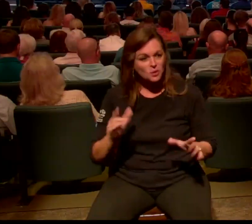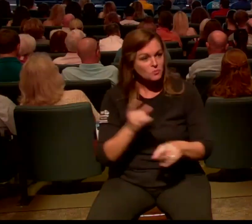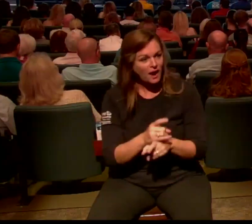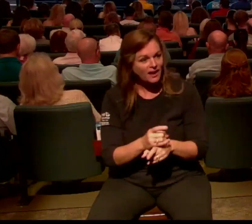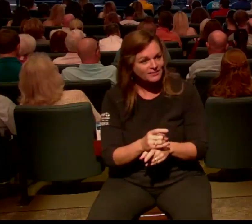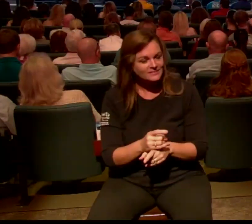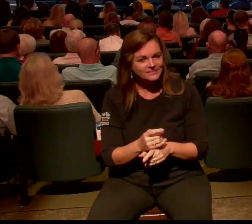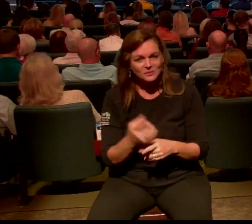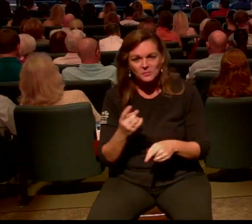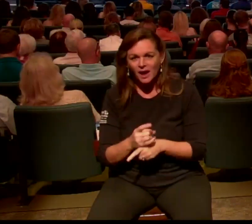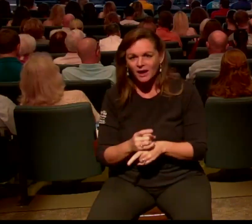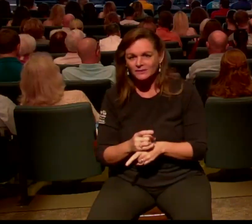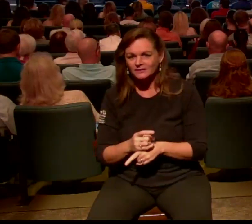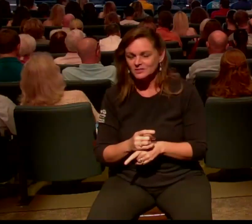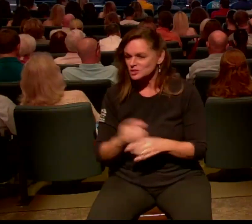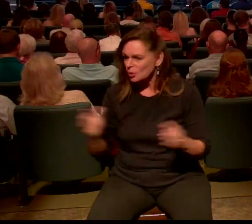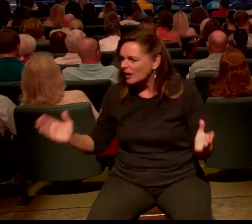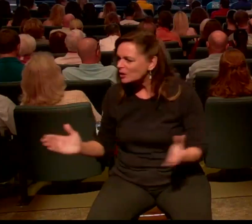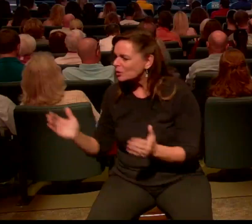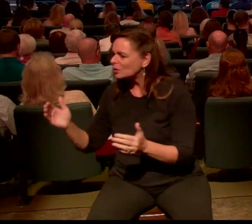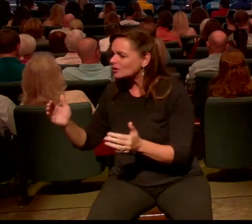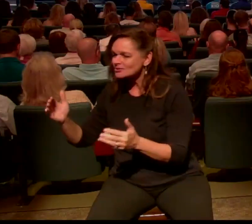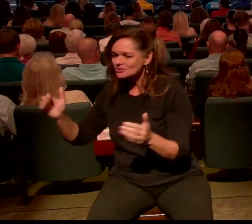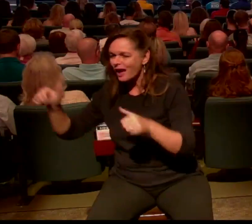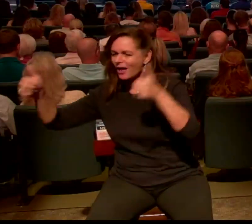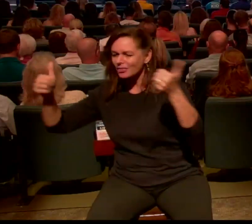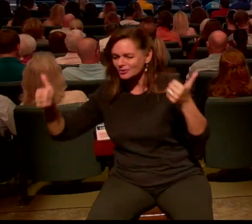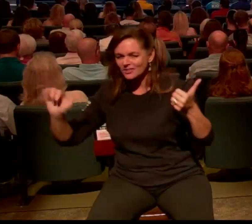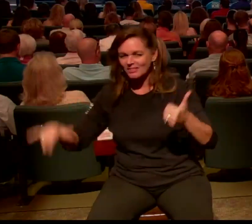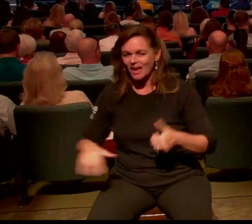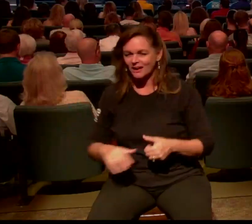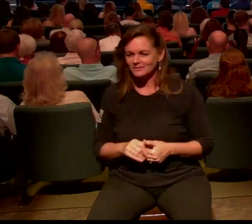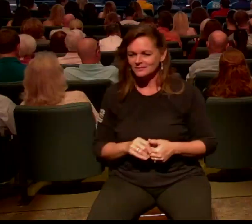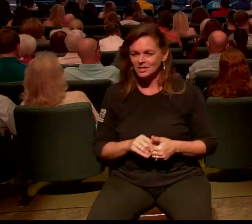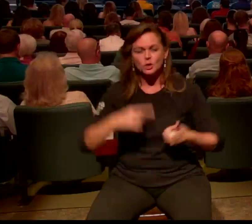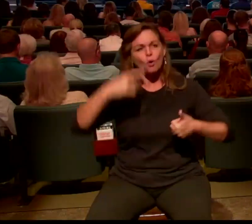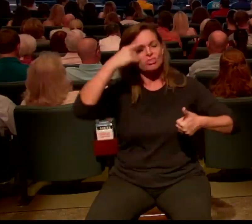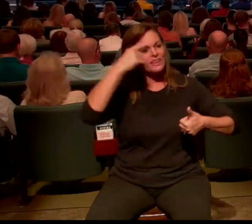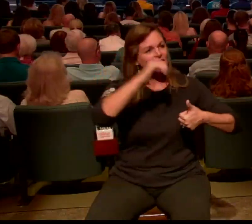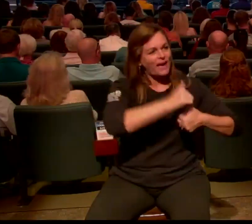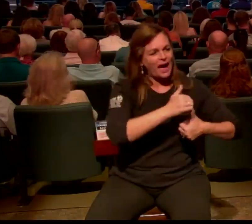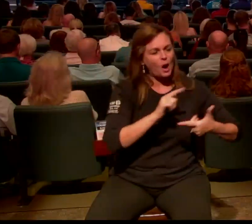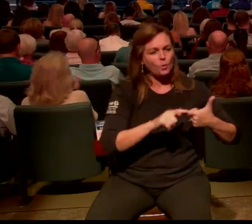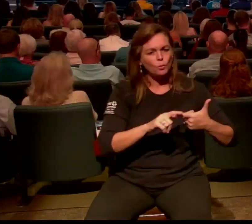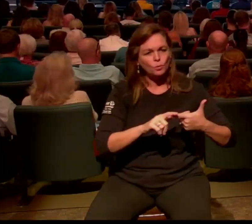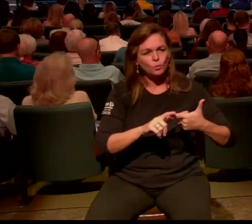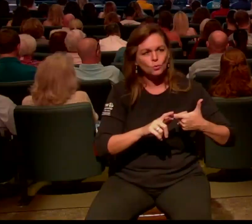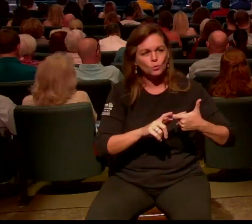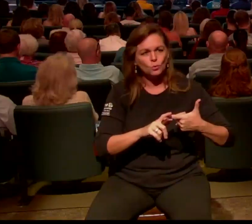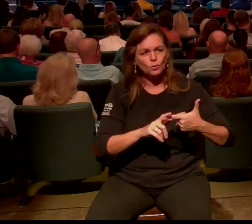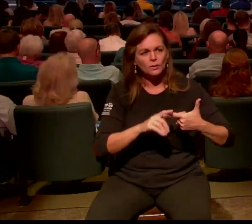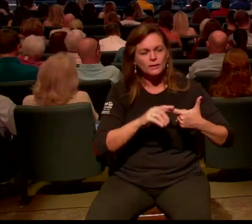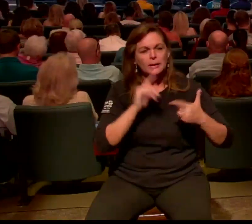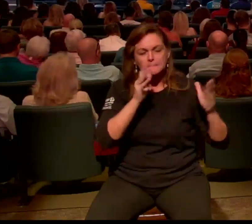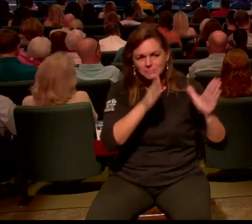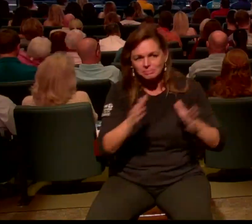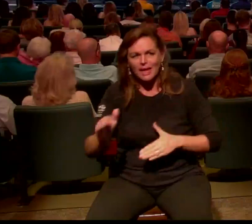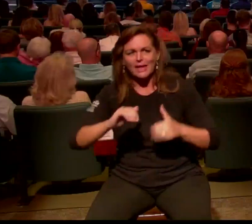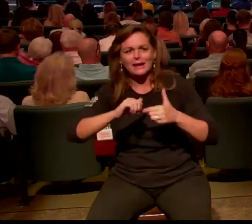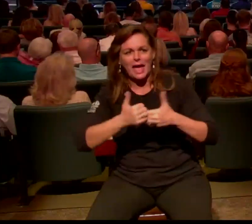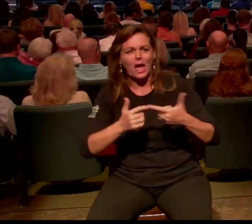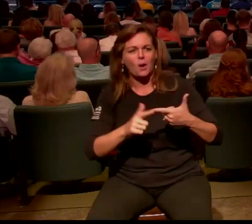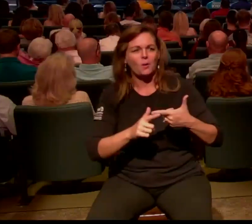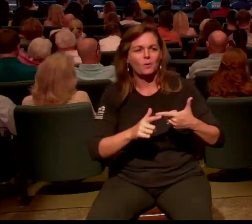me. Encourage others to add value to people. Are you getting it? Are you getting it, huh? Are you getting it? Okay.